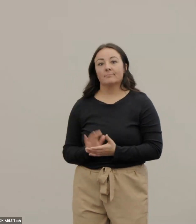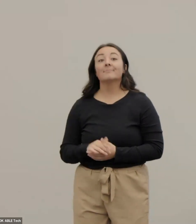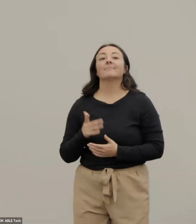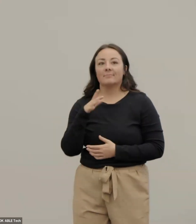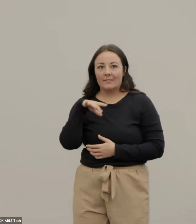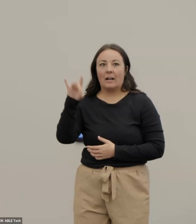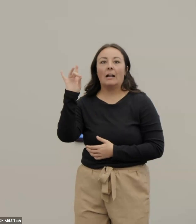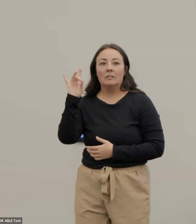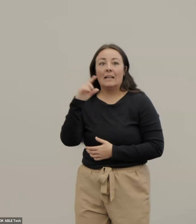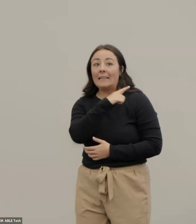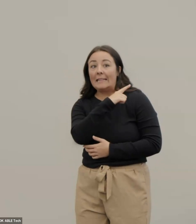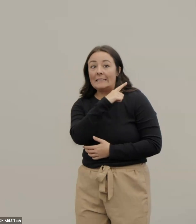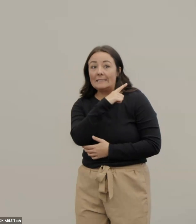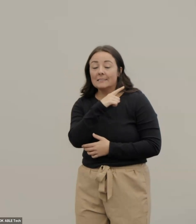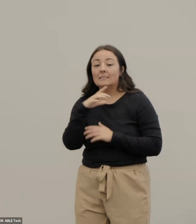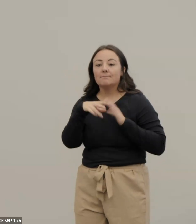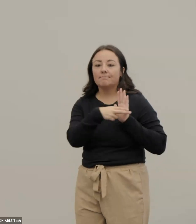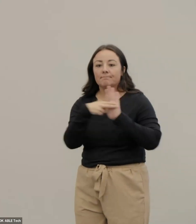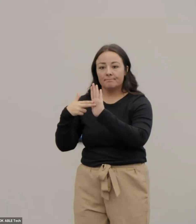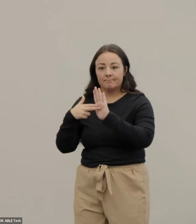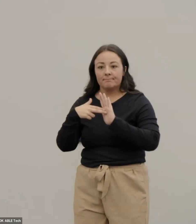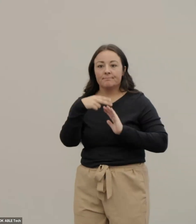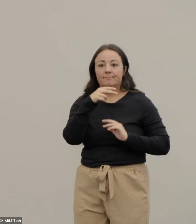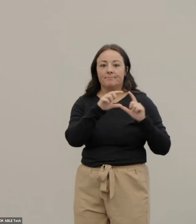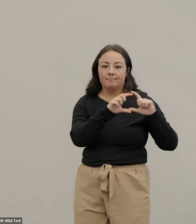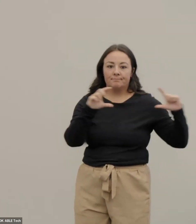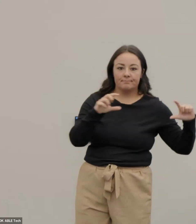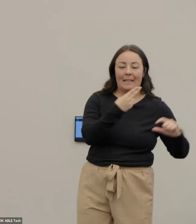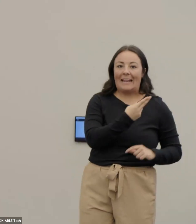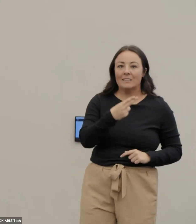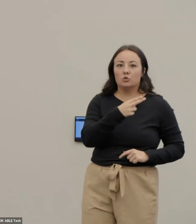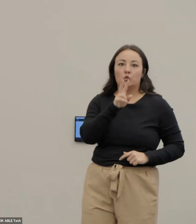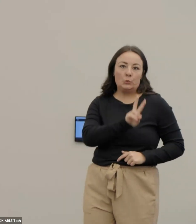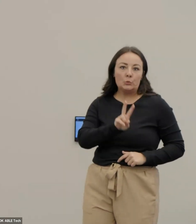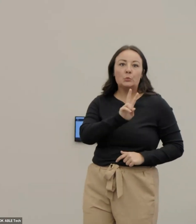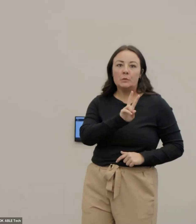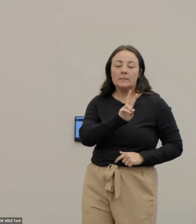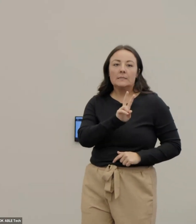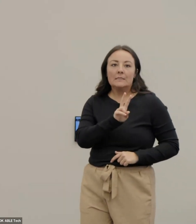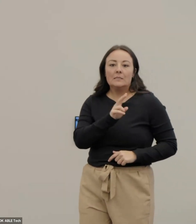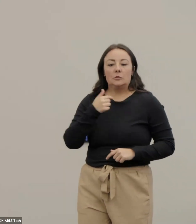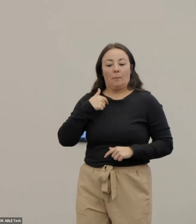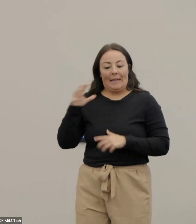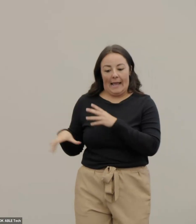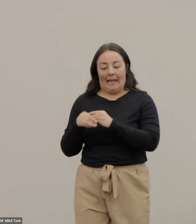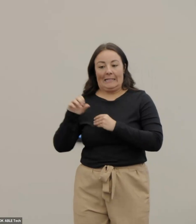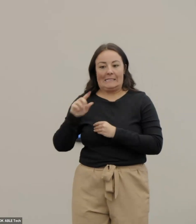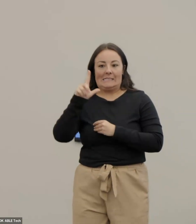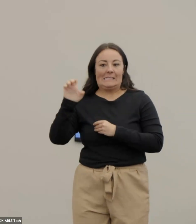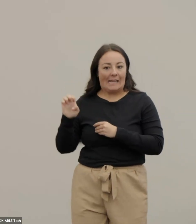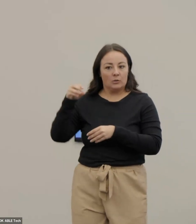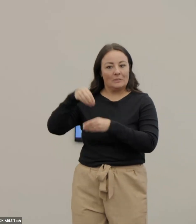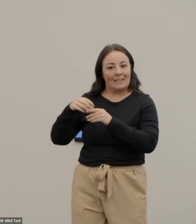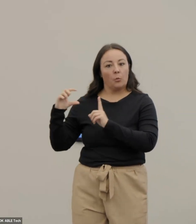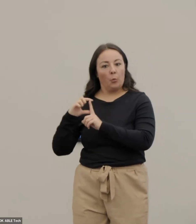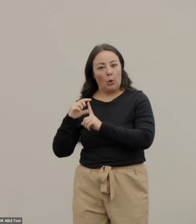here we go. That is tagged as an H2, right? So by me adding the styles in Word, I've added structure to